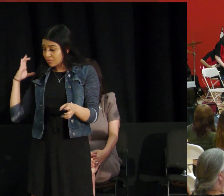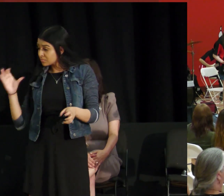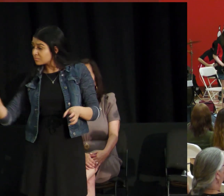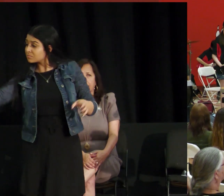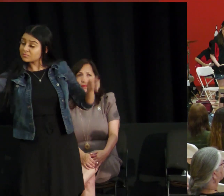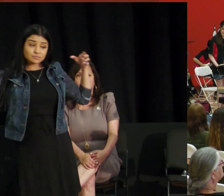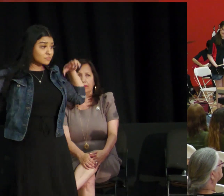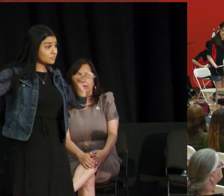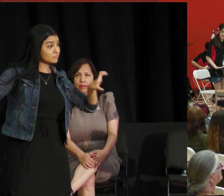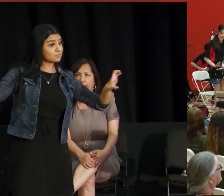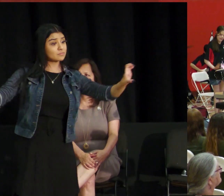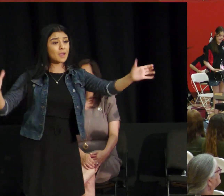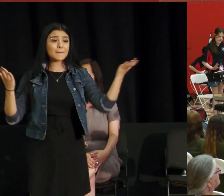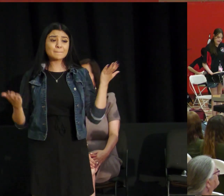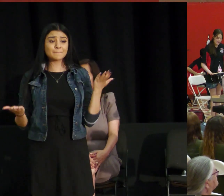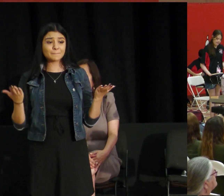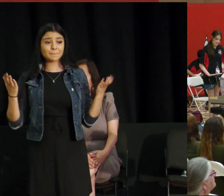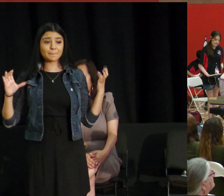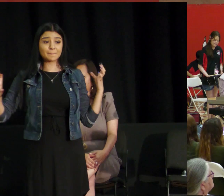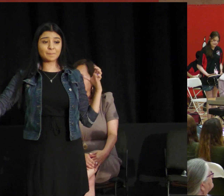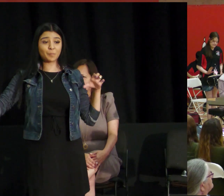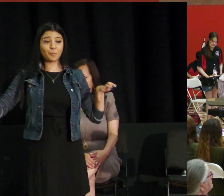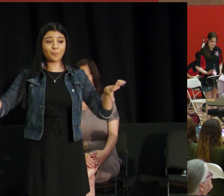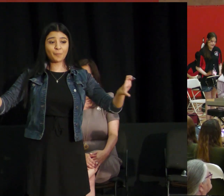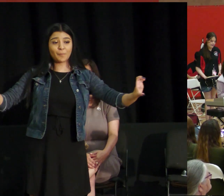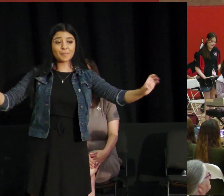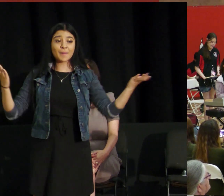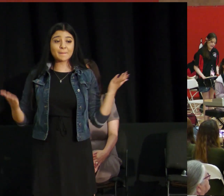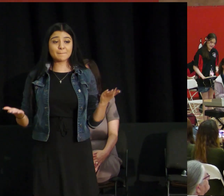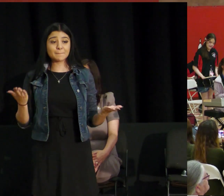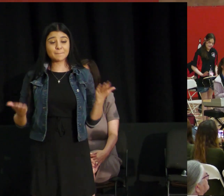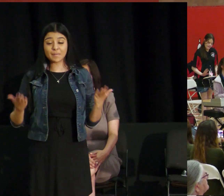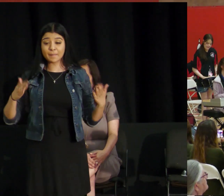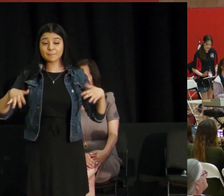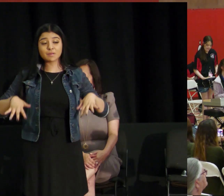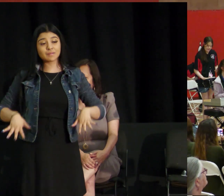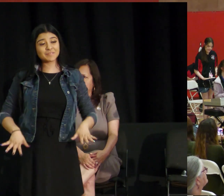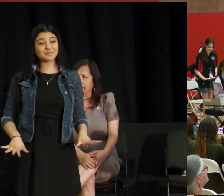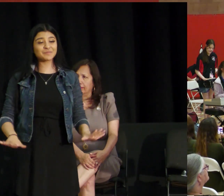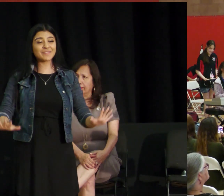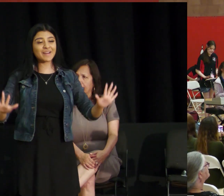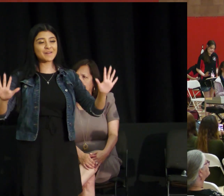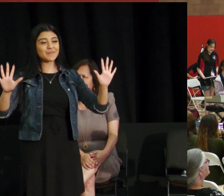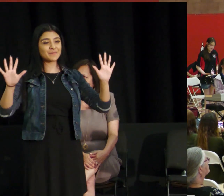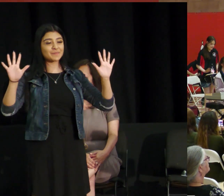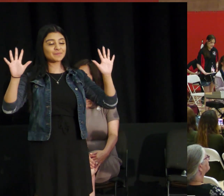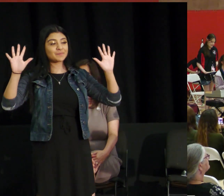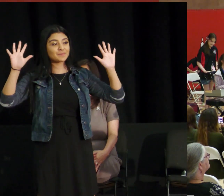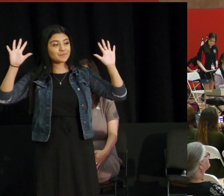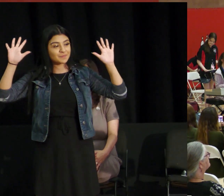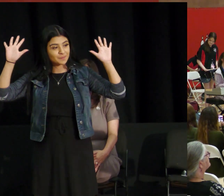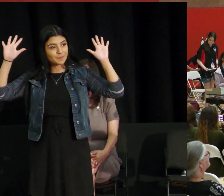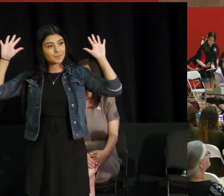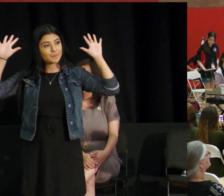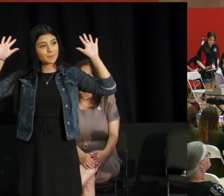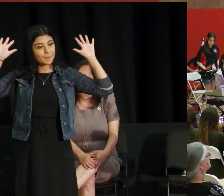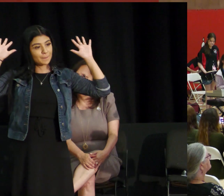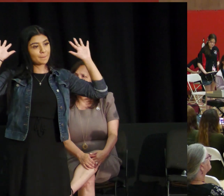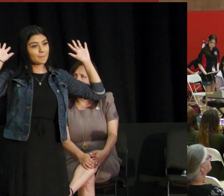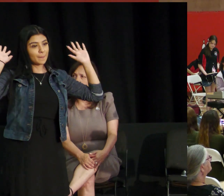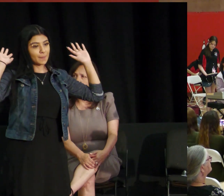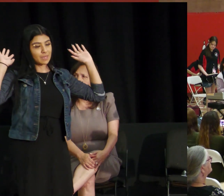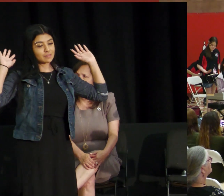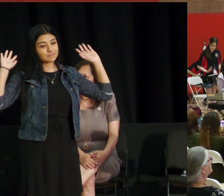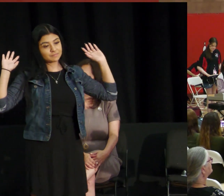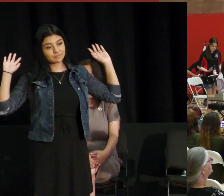There's always gonna be another one today Always gonna wanna make it move Always gonna be enough